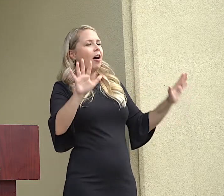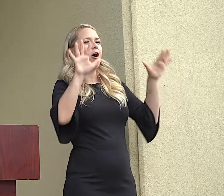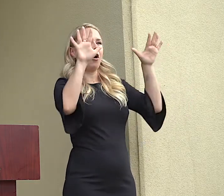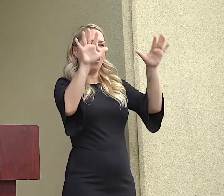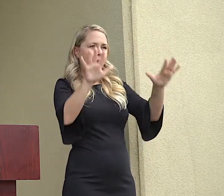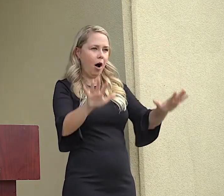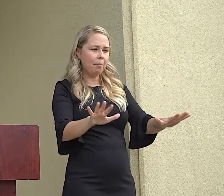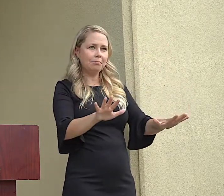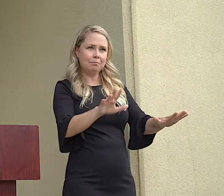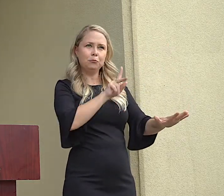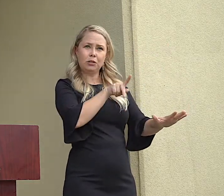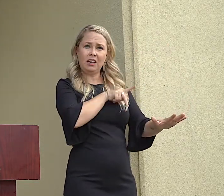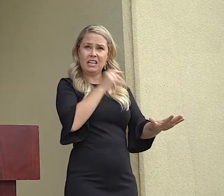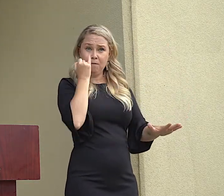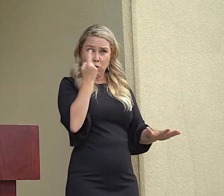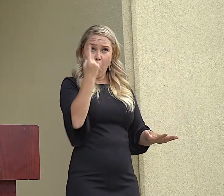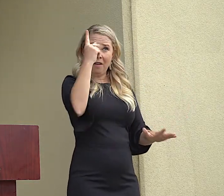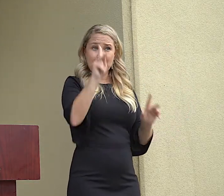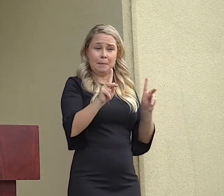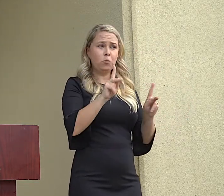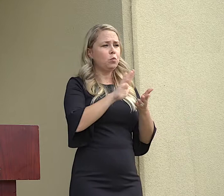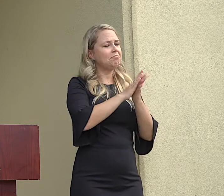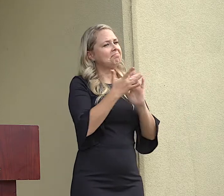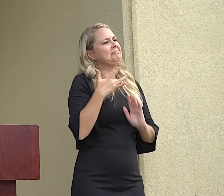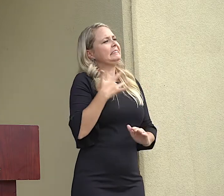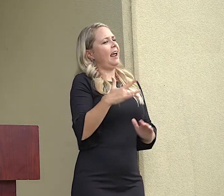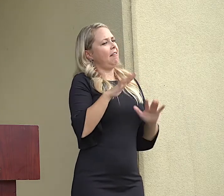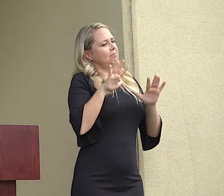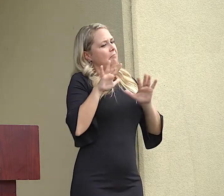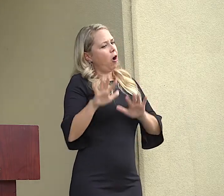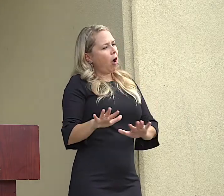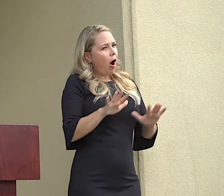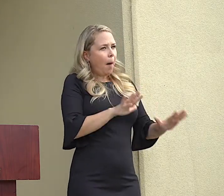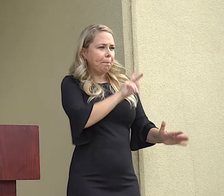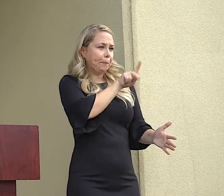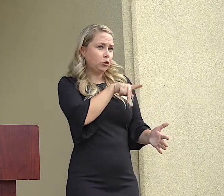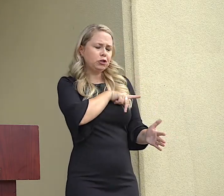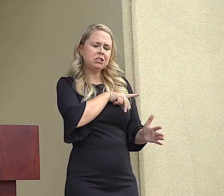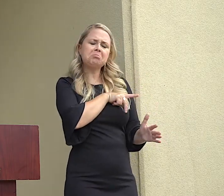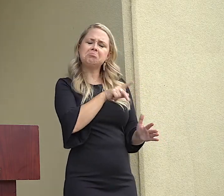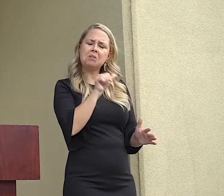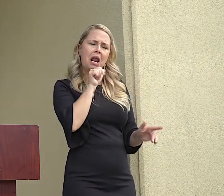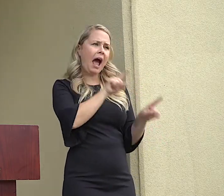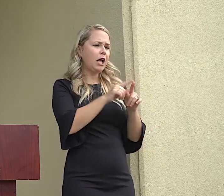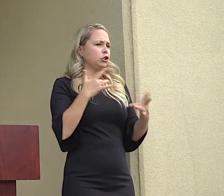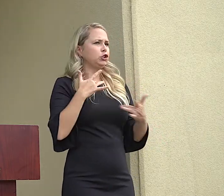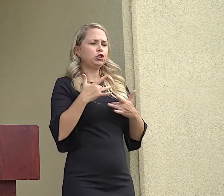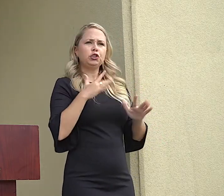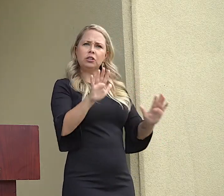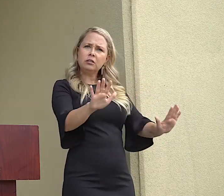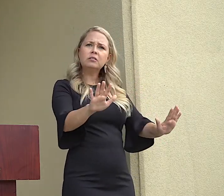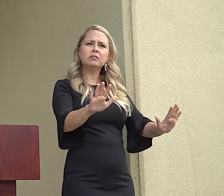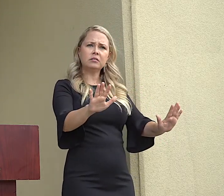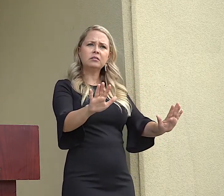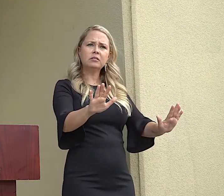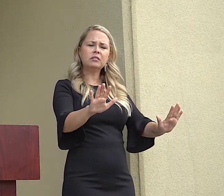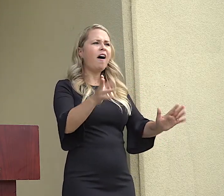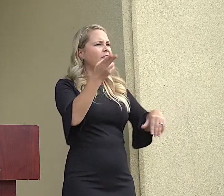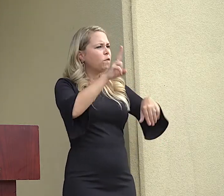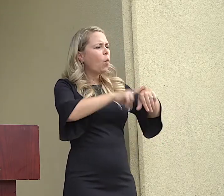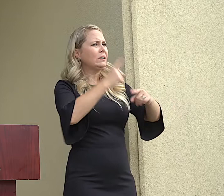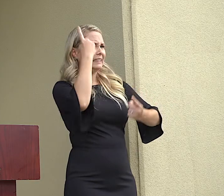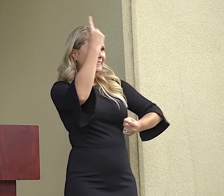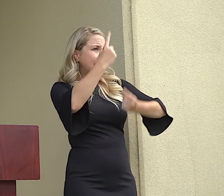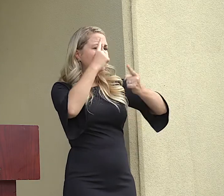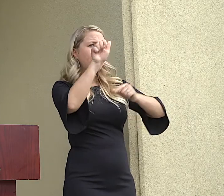demeanor, especially if you're one of the people who tends to be calm or you tend to be not as concerned. Don't take that not to be considerate of